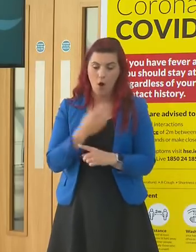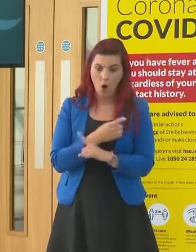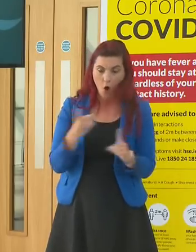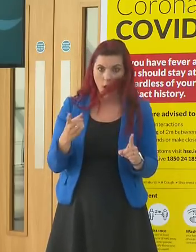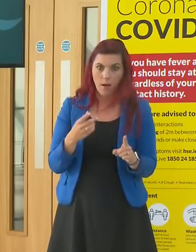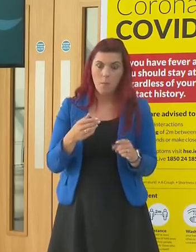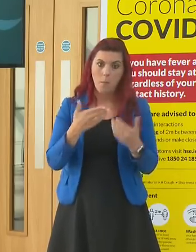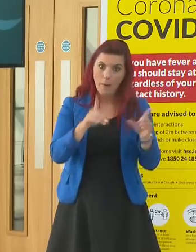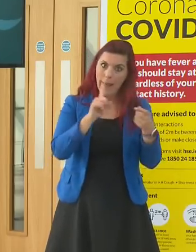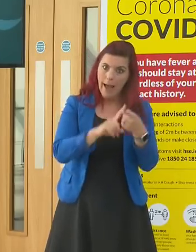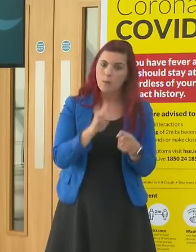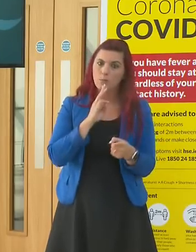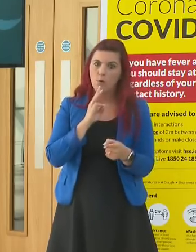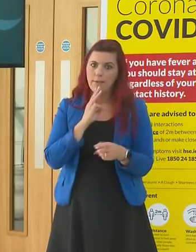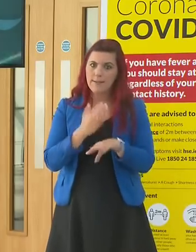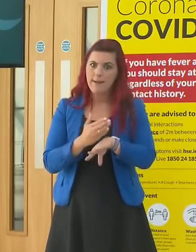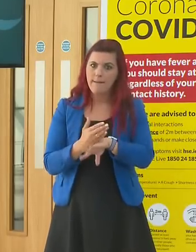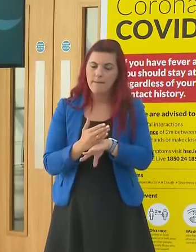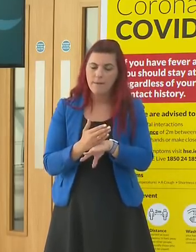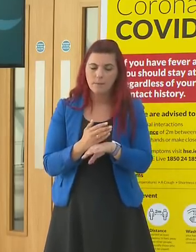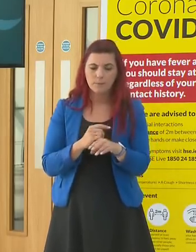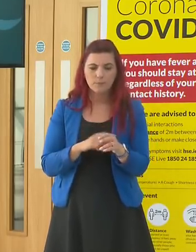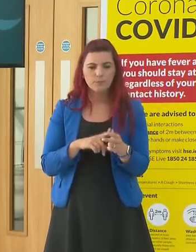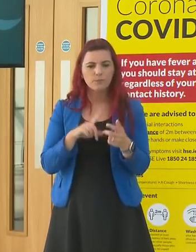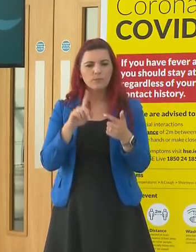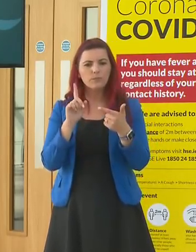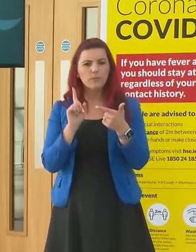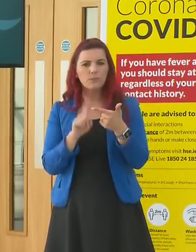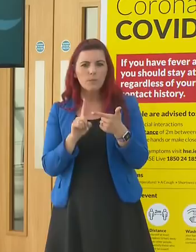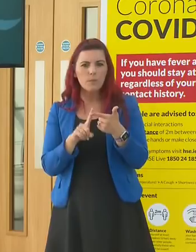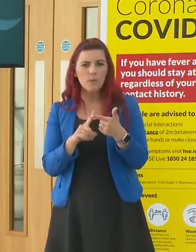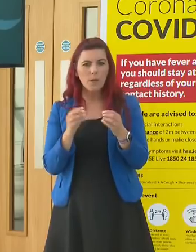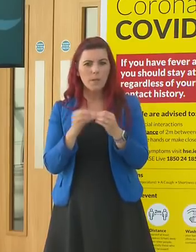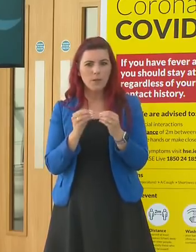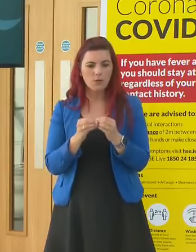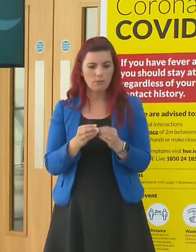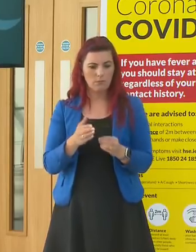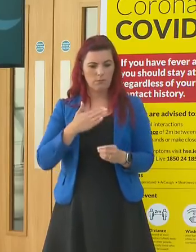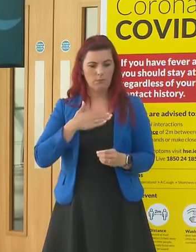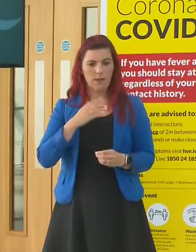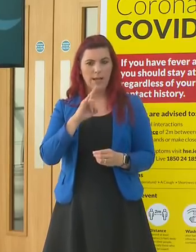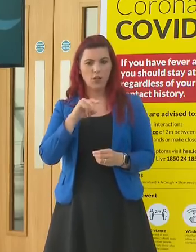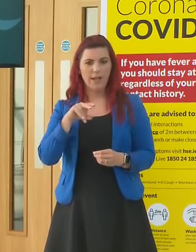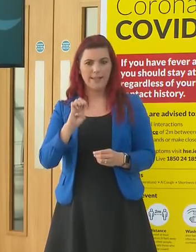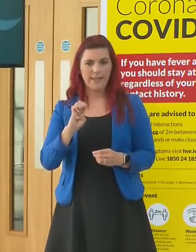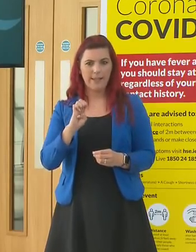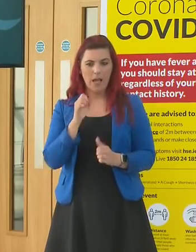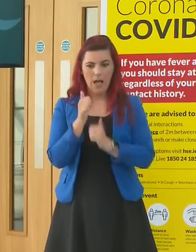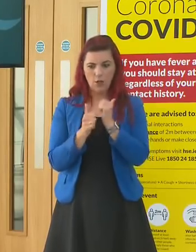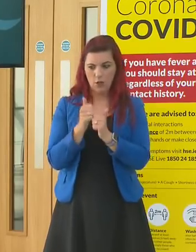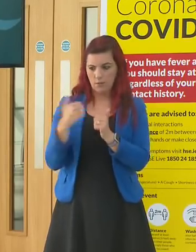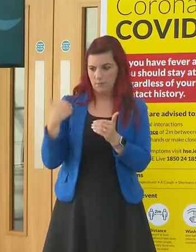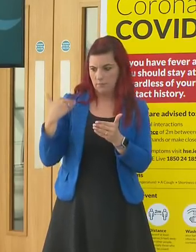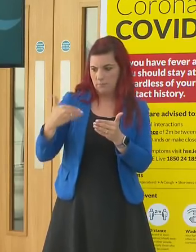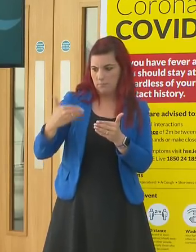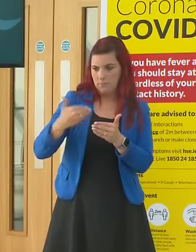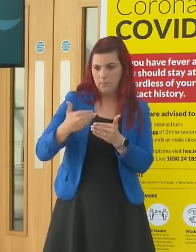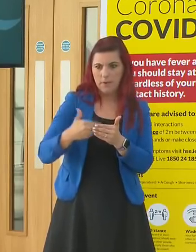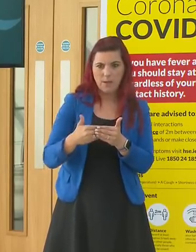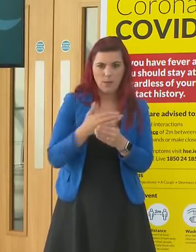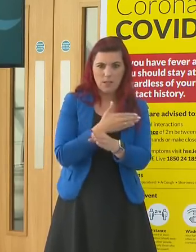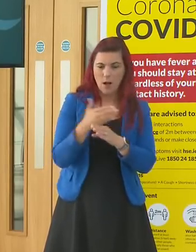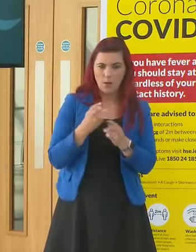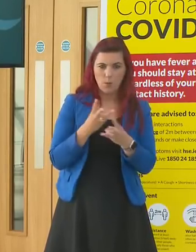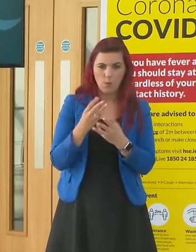private. Secondly, just to mention that our actions in the HSE over the last few weeks, as we've been dealing with these